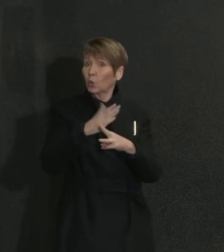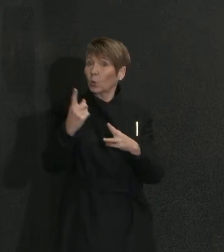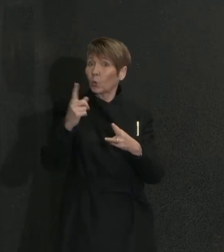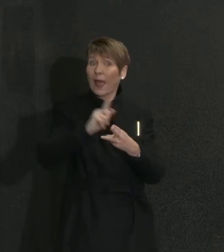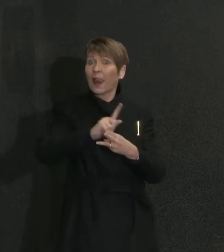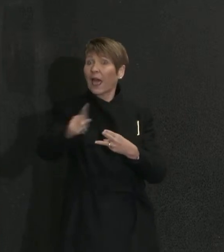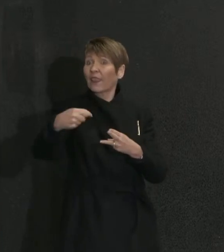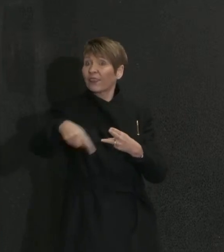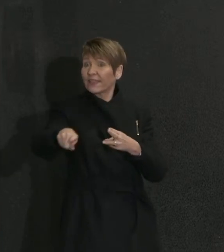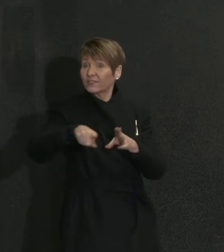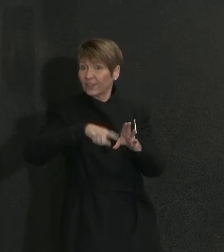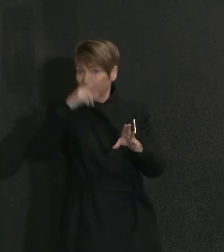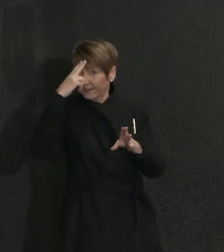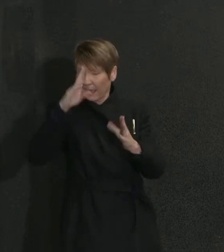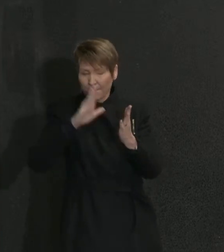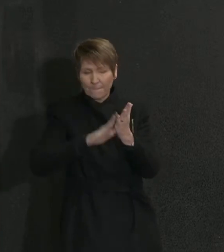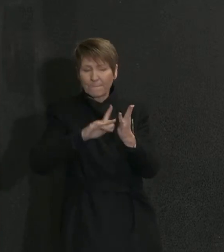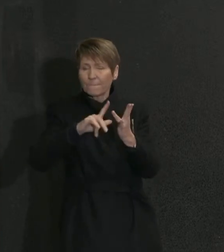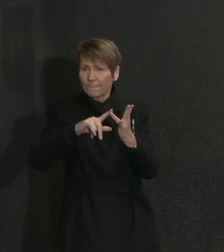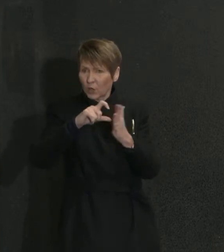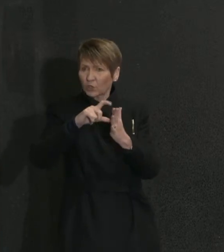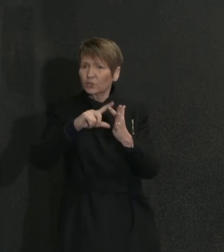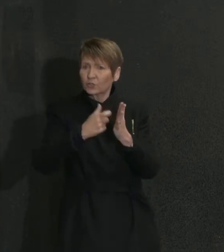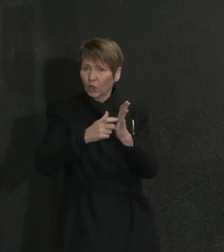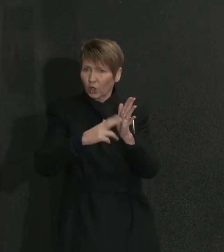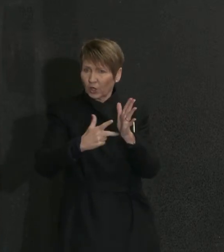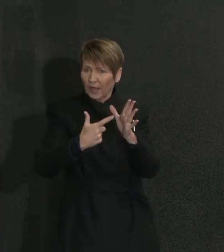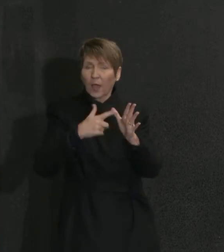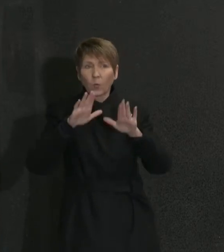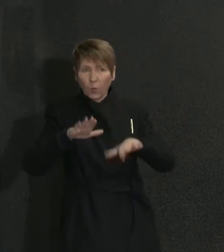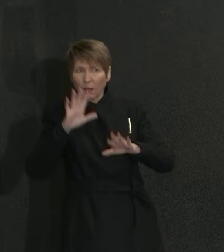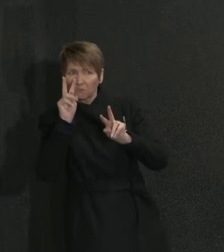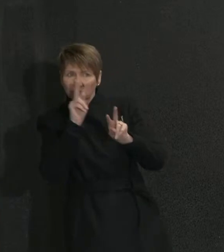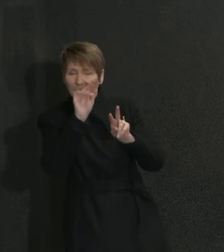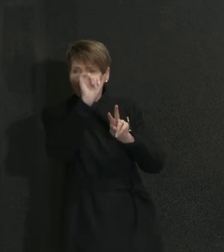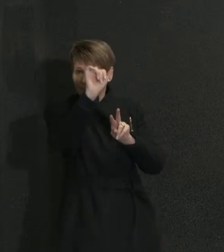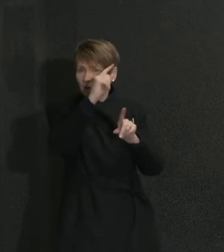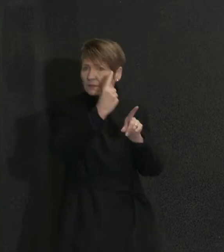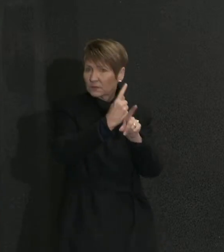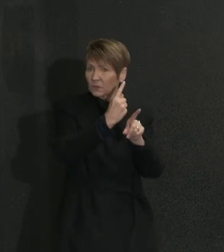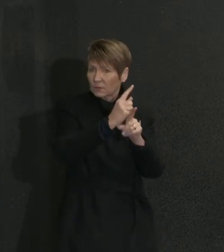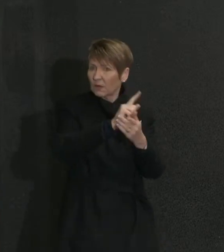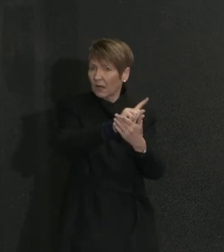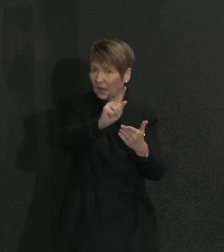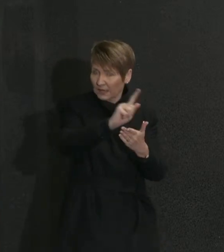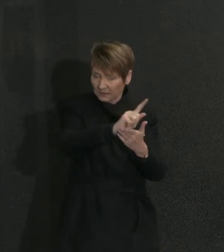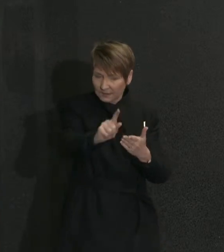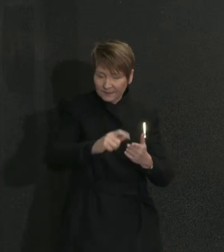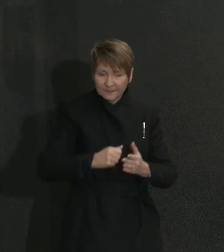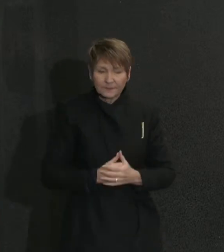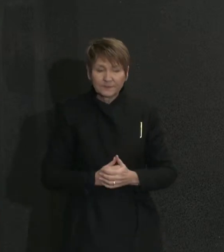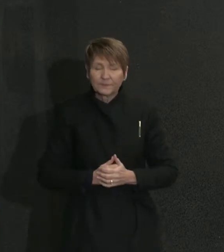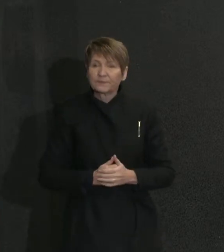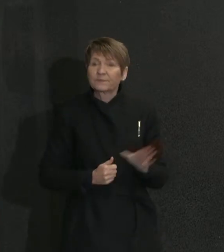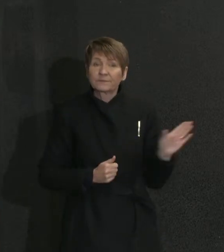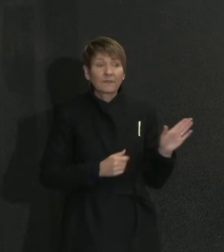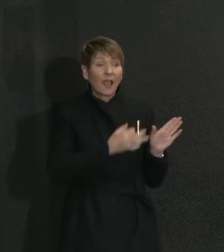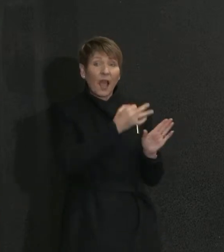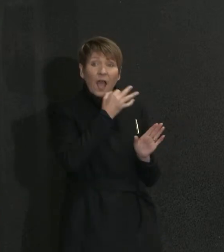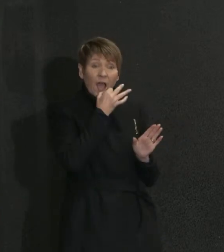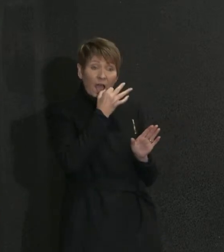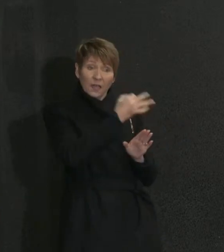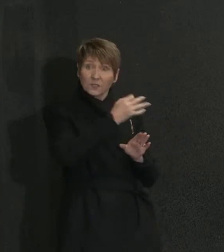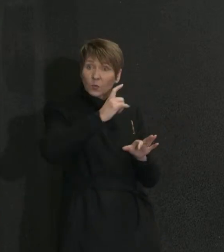vaccinated? Well, there are certain rights and certain obligations under employment law. Employment law,